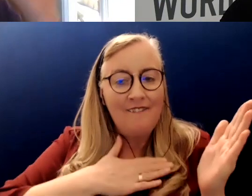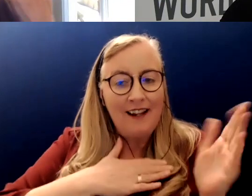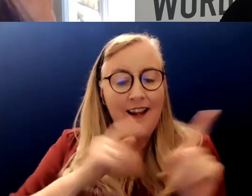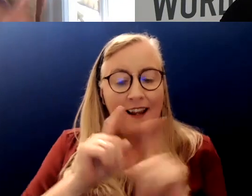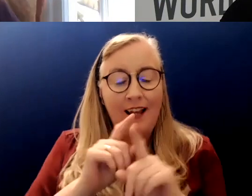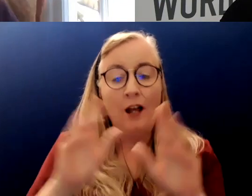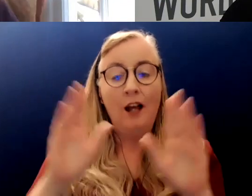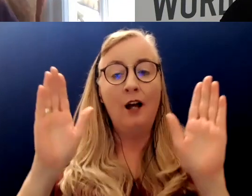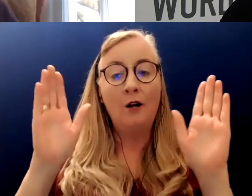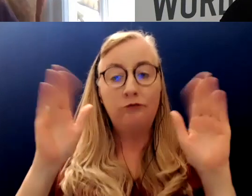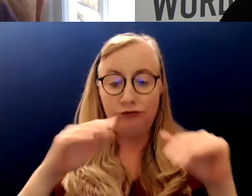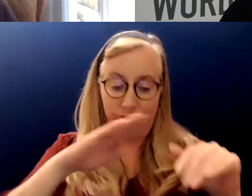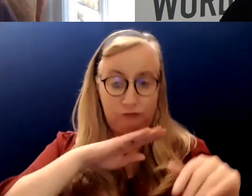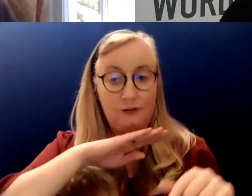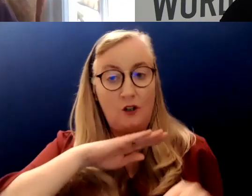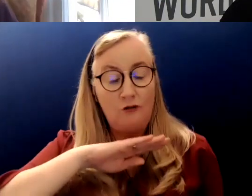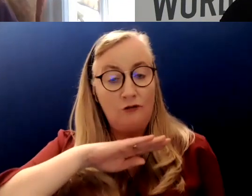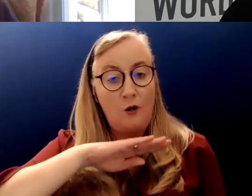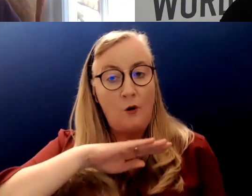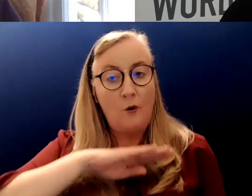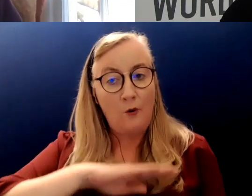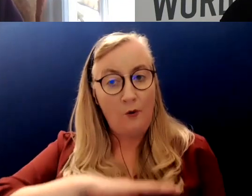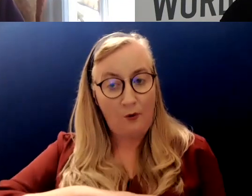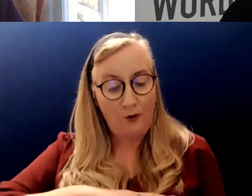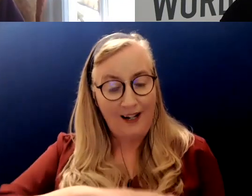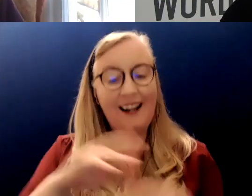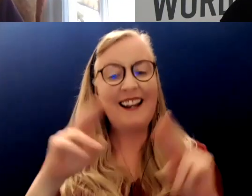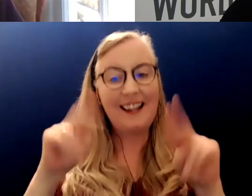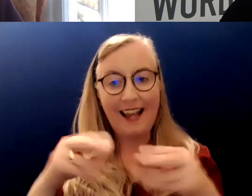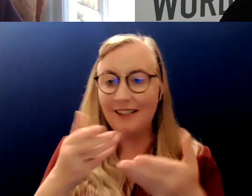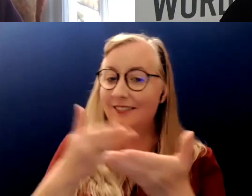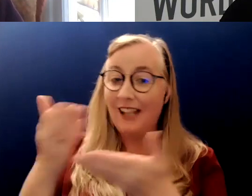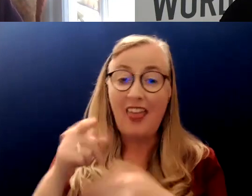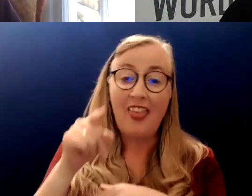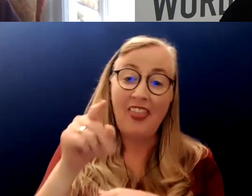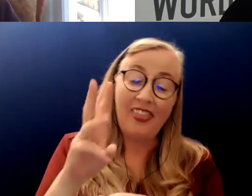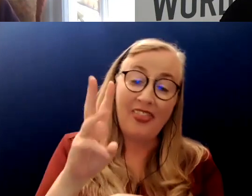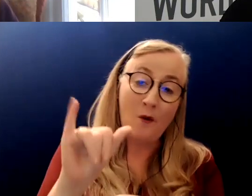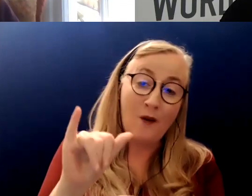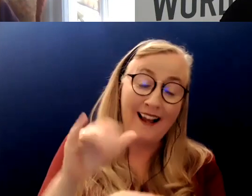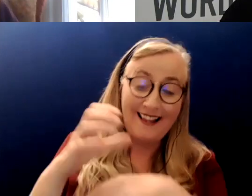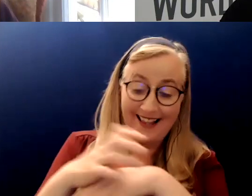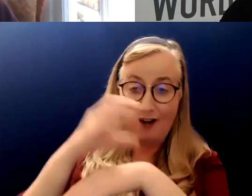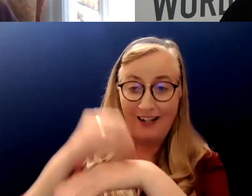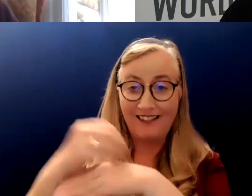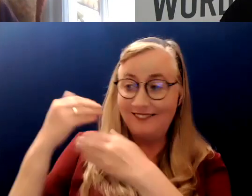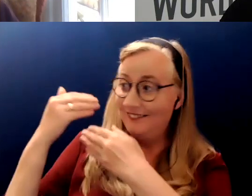relief to be able to do that. And that's why I continue to do what I do. I have to say